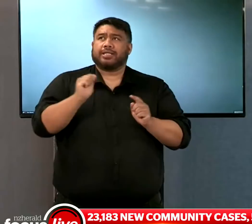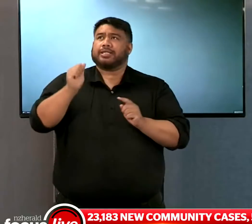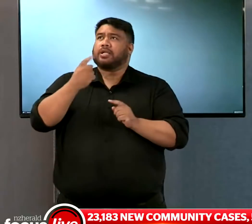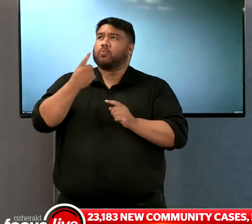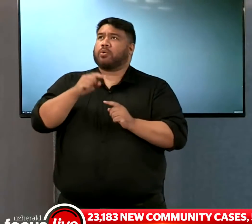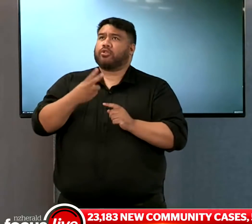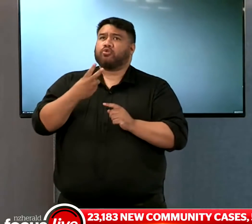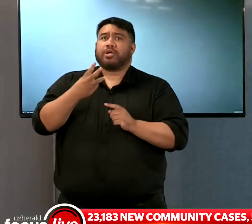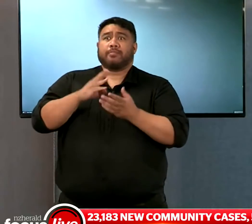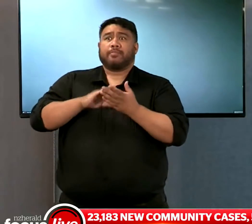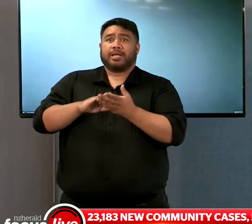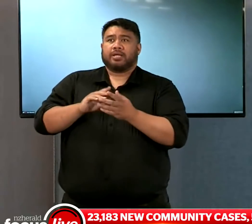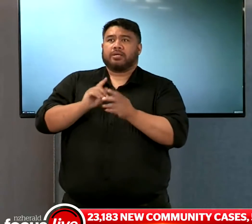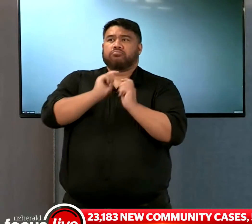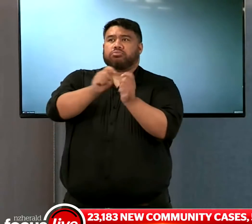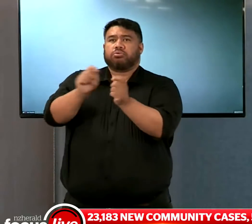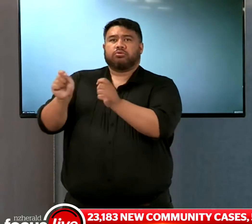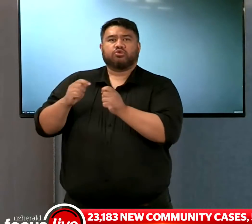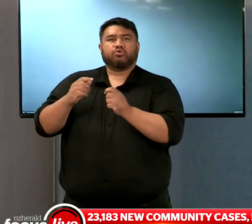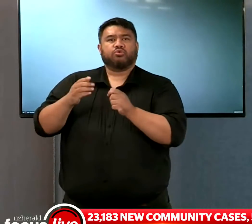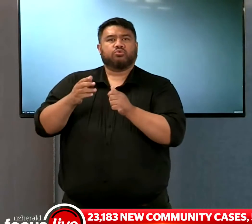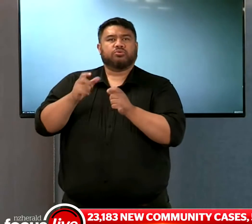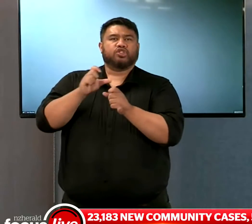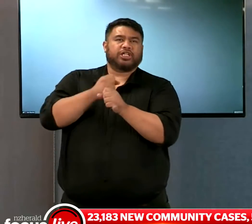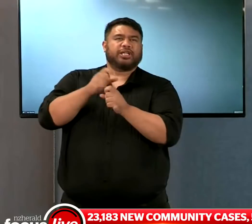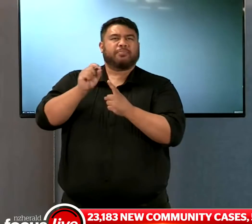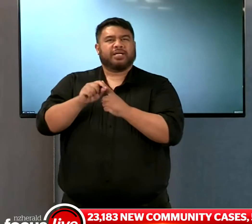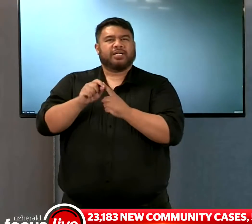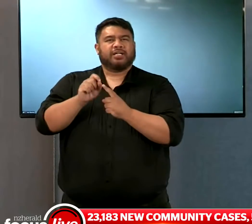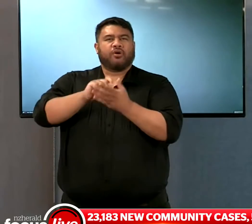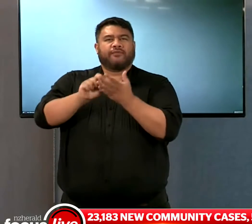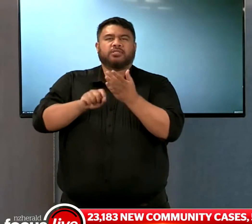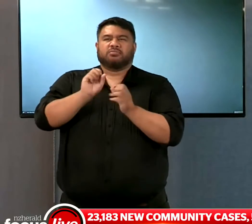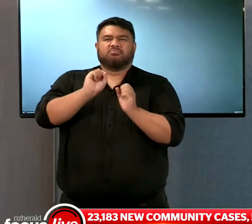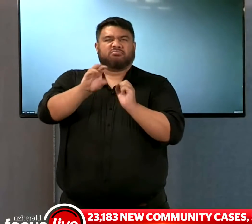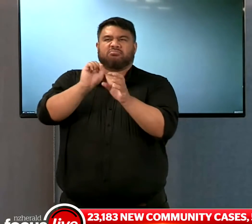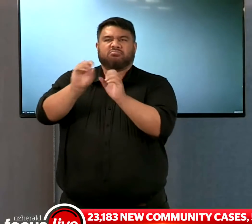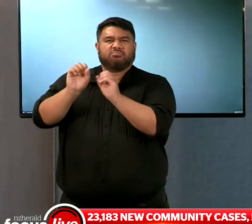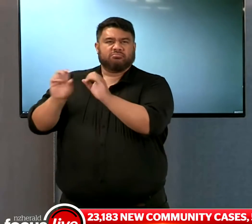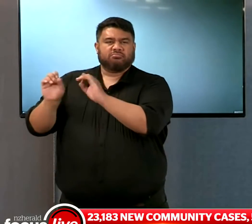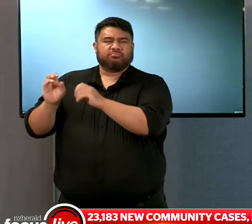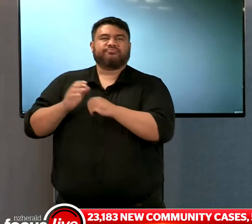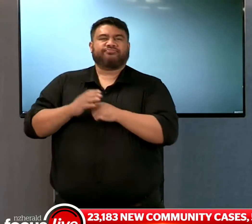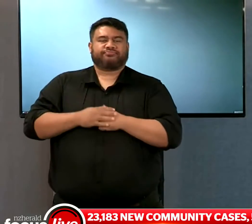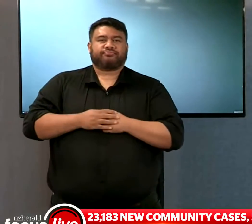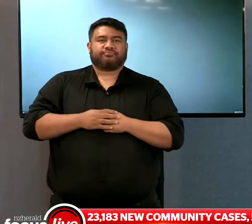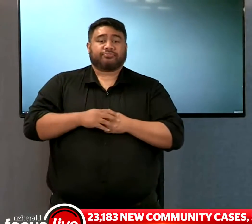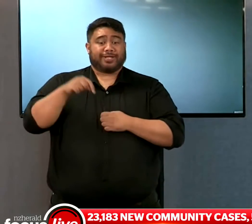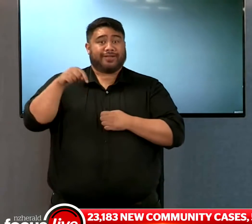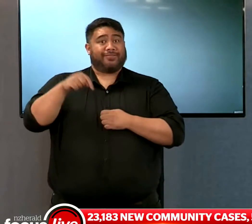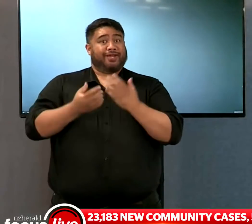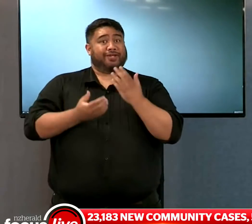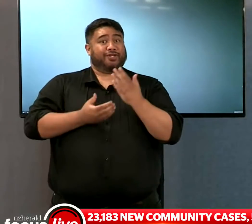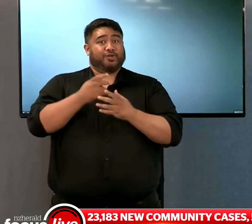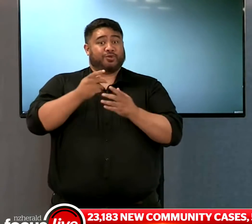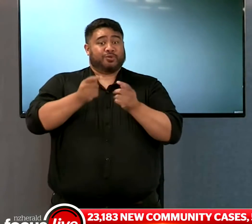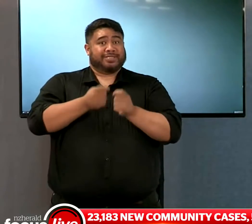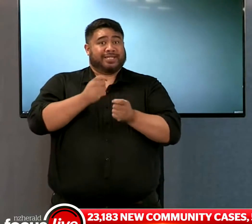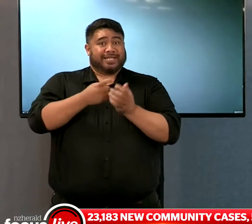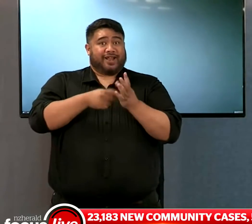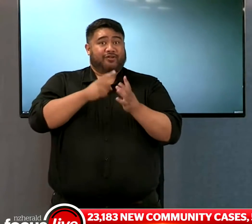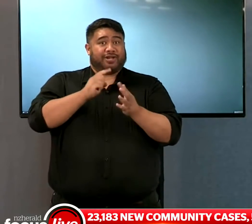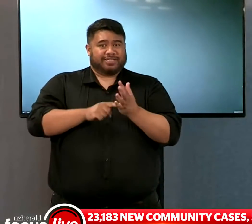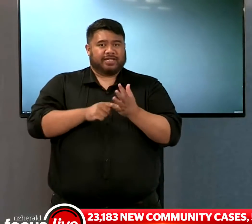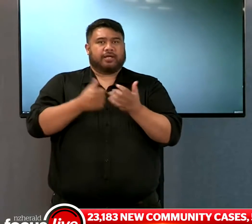to our primary health organisations to go out into general practices. So the new rapid antigen tests are flowing out through the